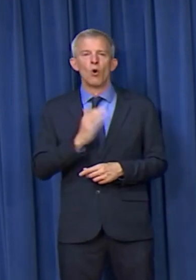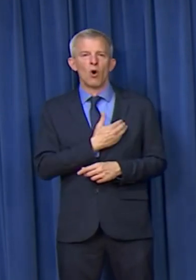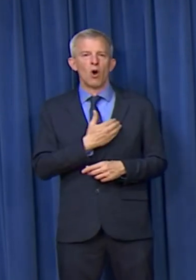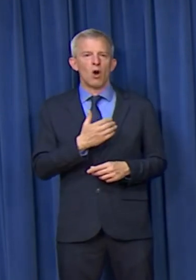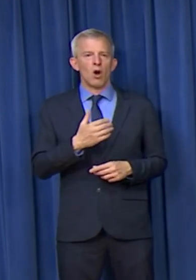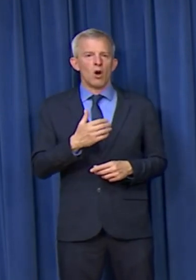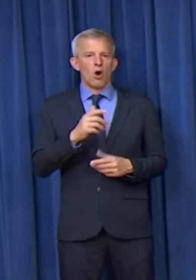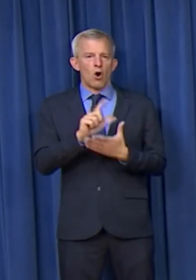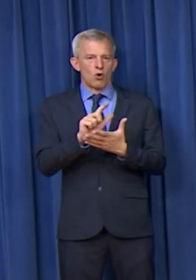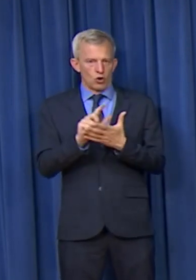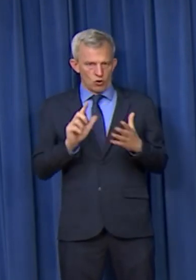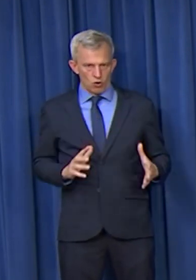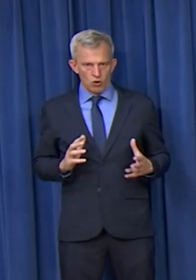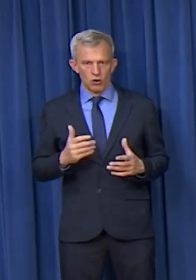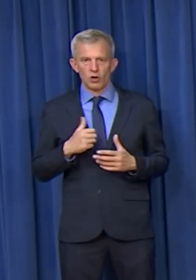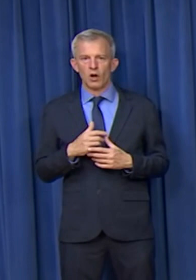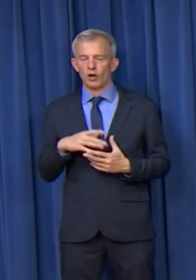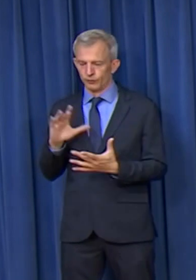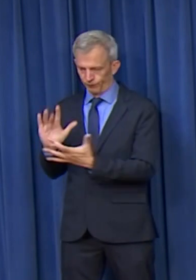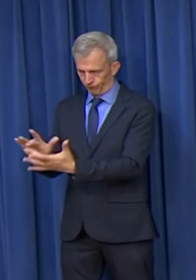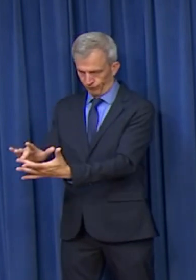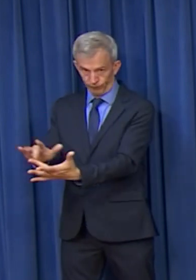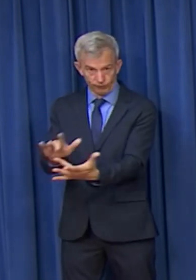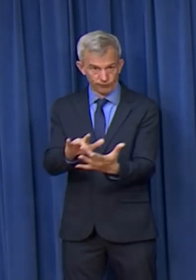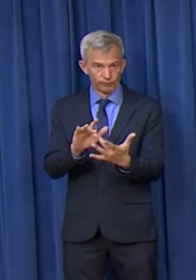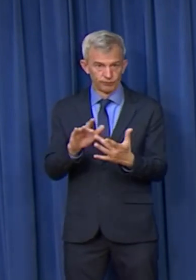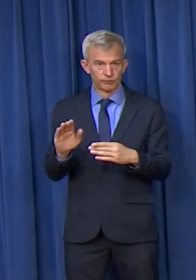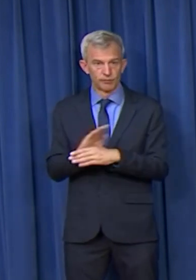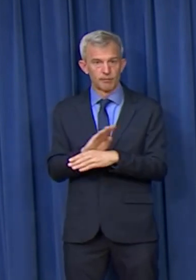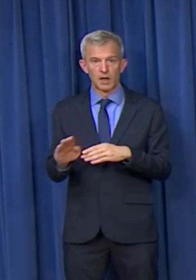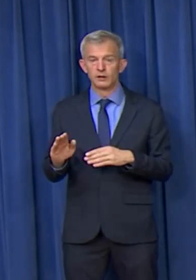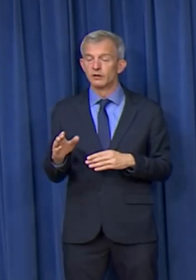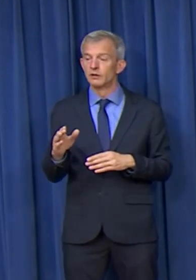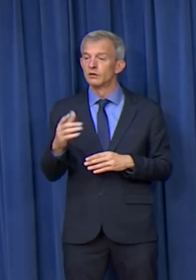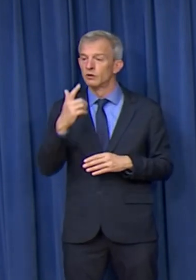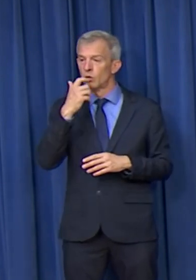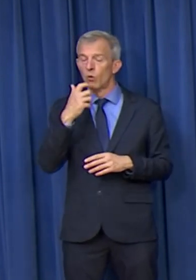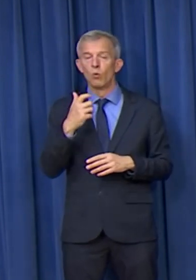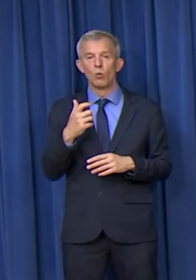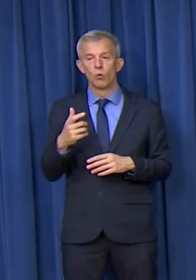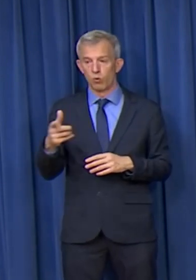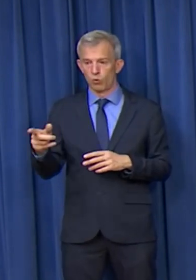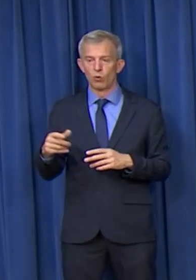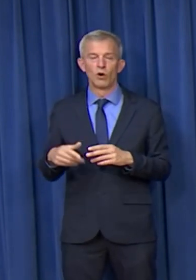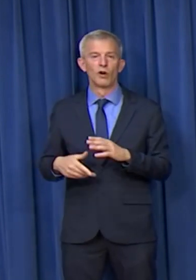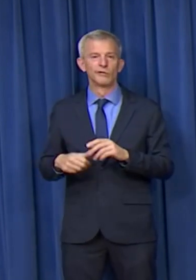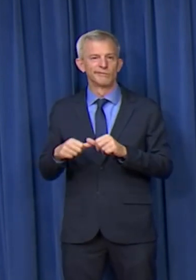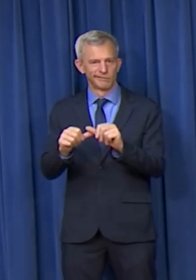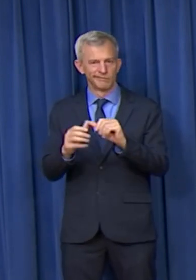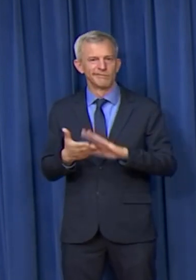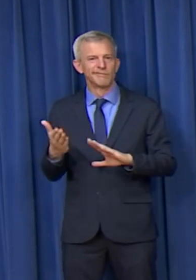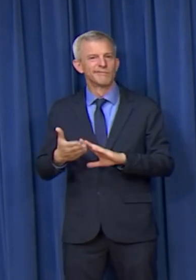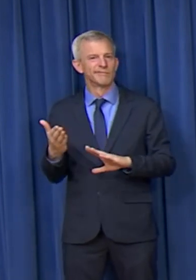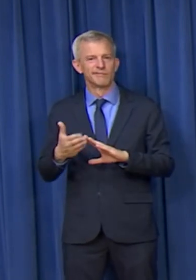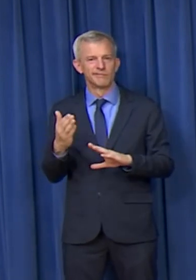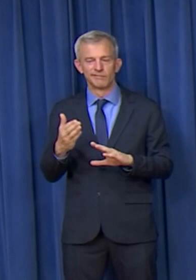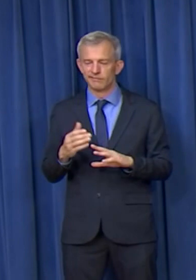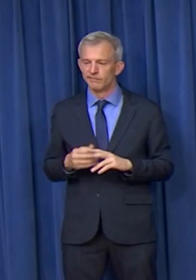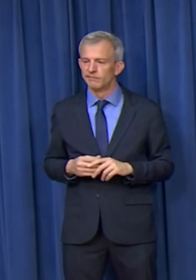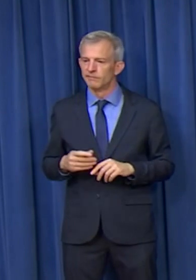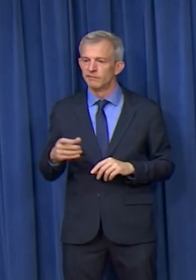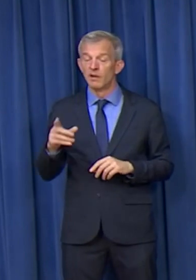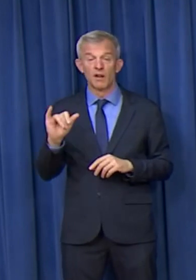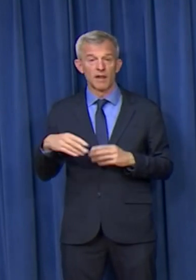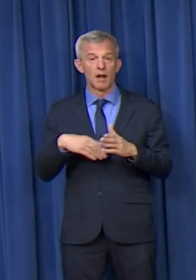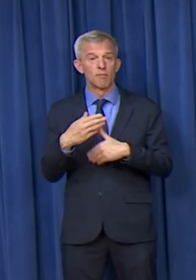are reaching out to educate businesses which are alleged to remain open even if they're non-essential, and that process has resulted in